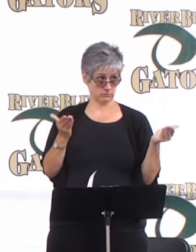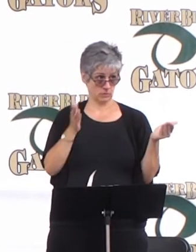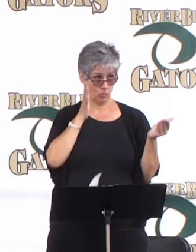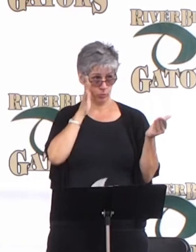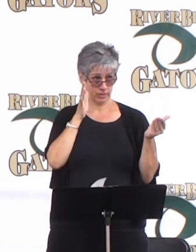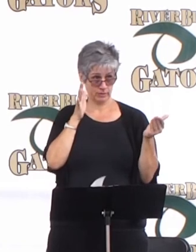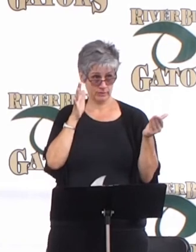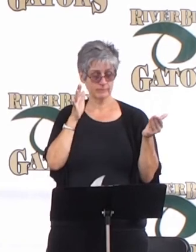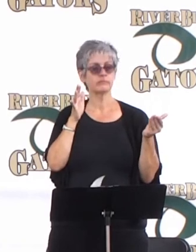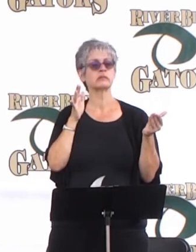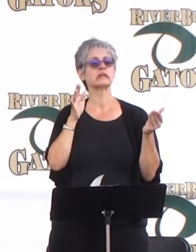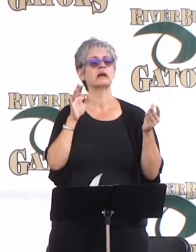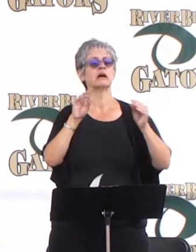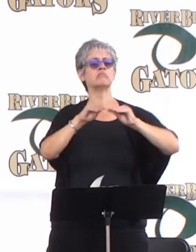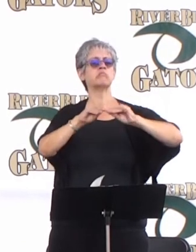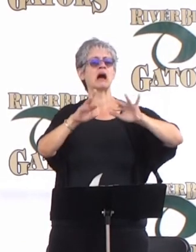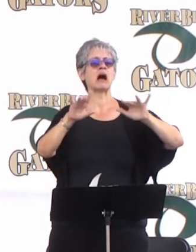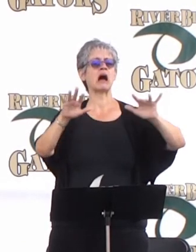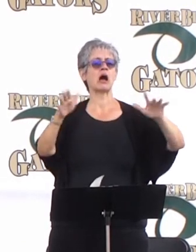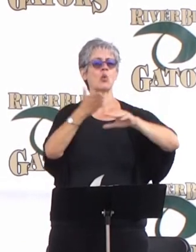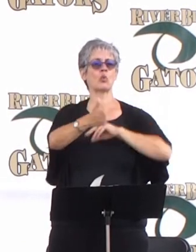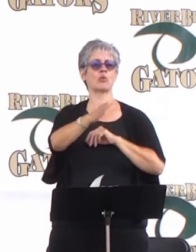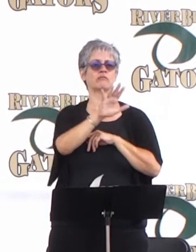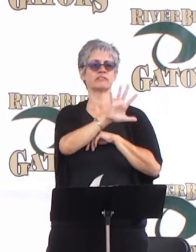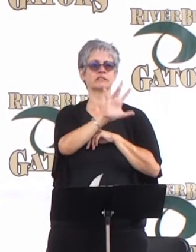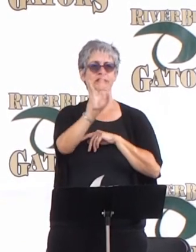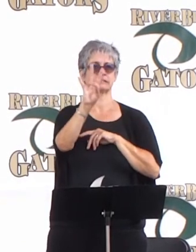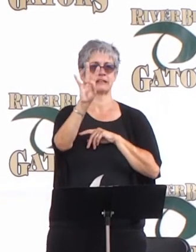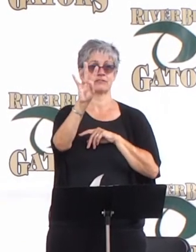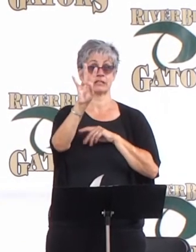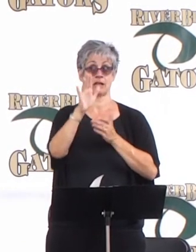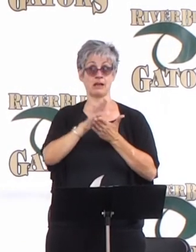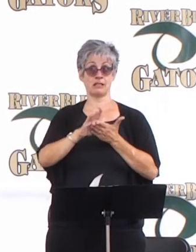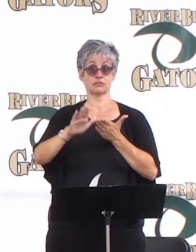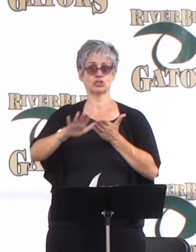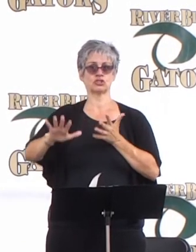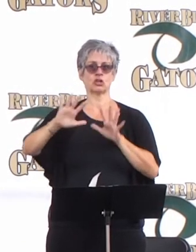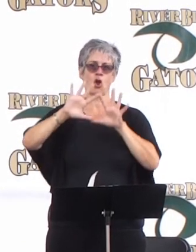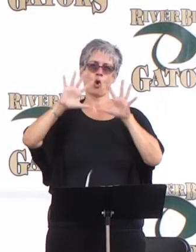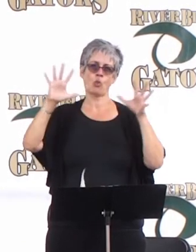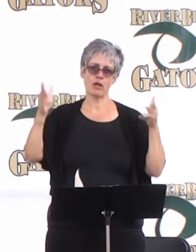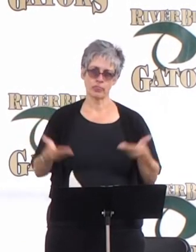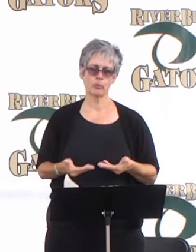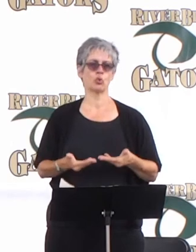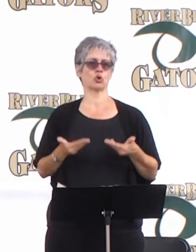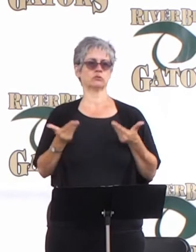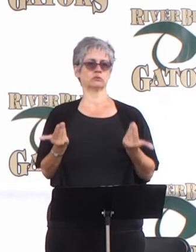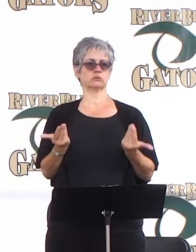separate ways to over 57 different colleges around the world. The students before